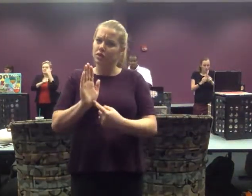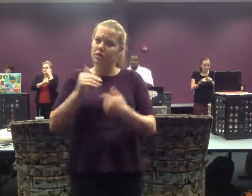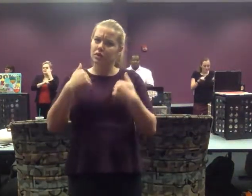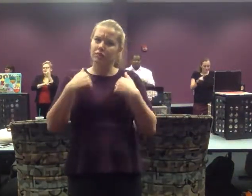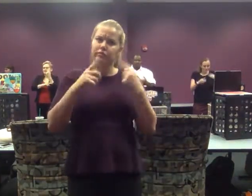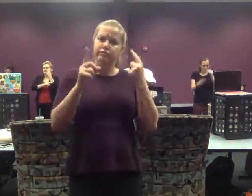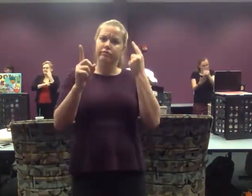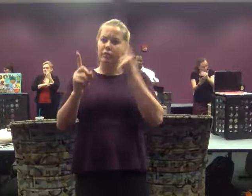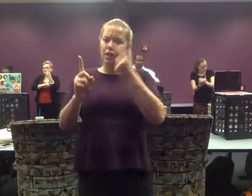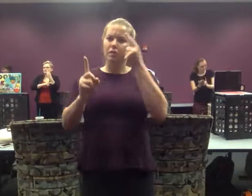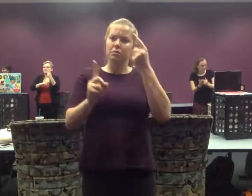way in which we've had heavy differences.